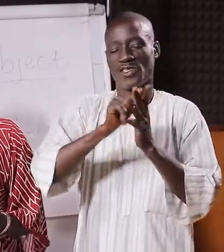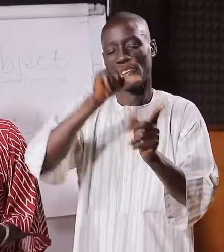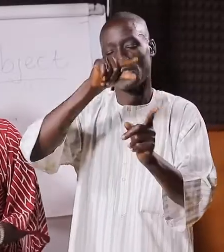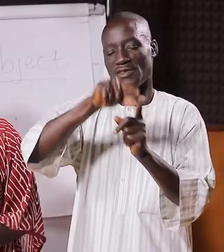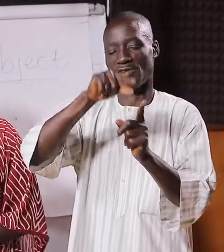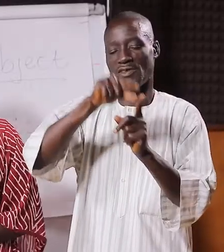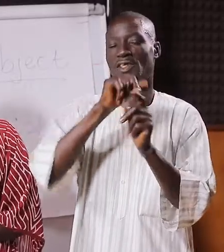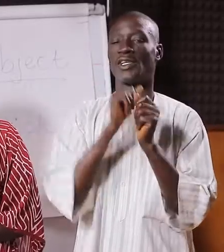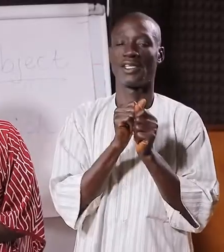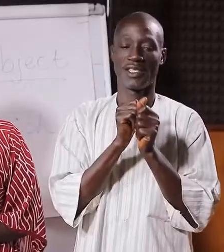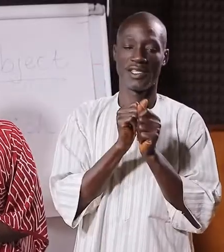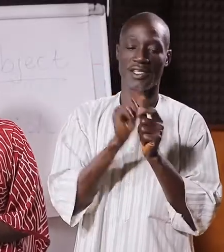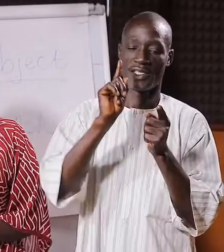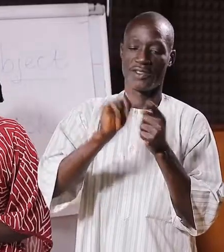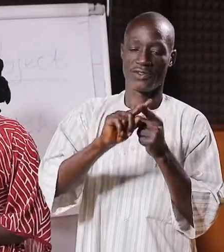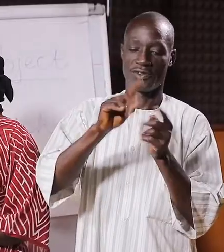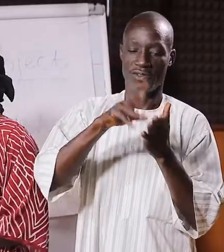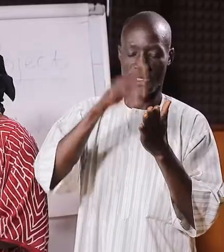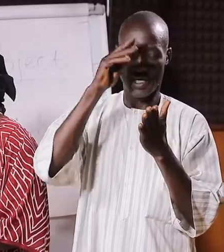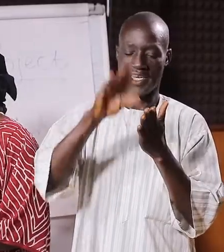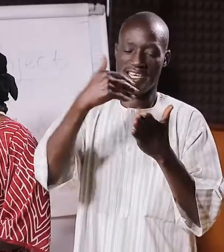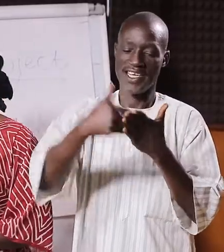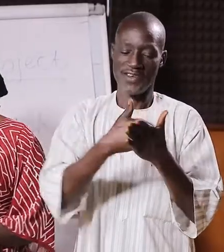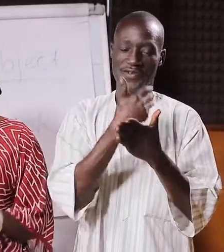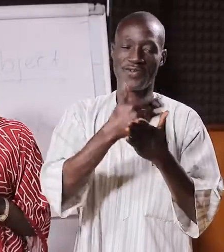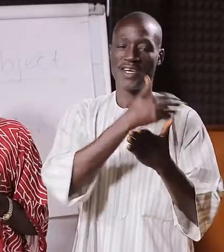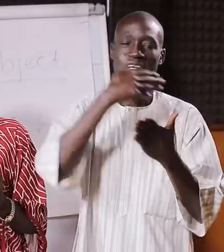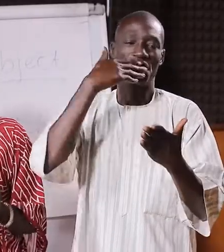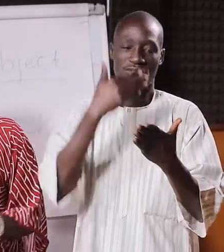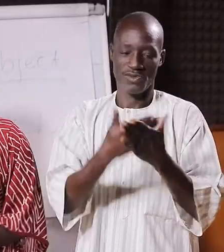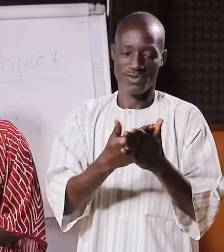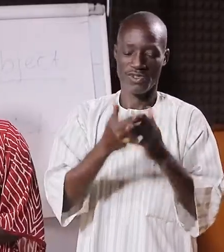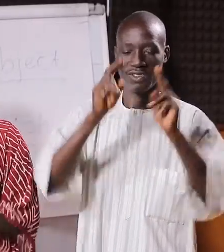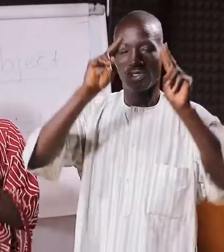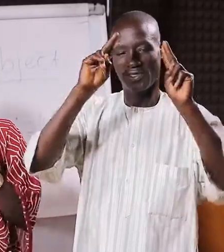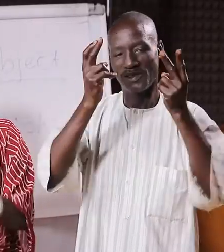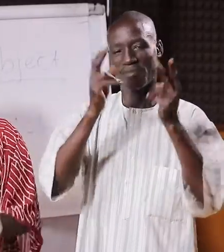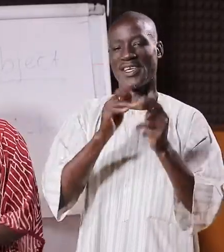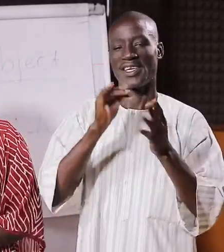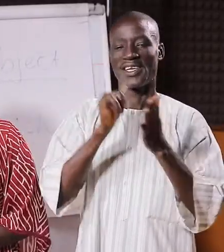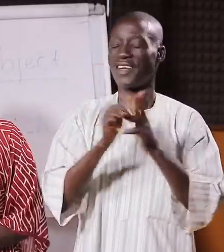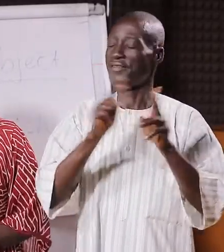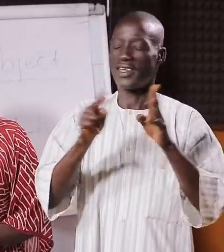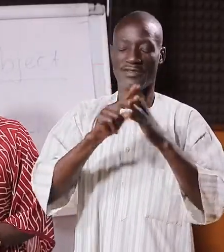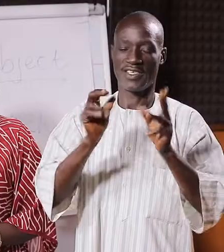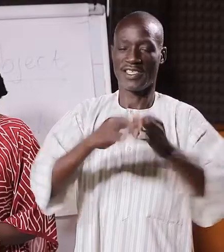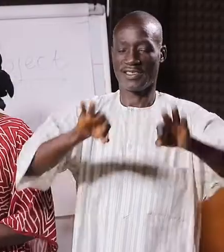homonyms, heteronyms, and homophones. We are going to do something a bit unusual, but very